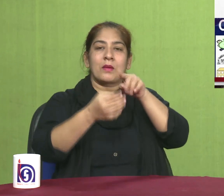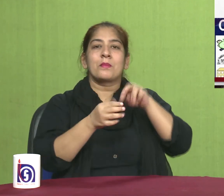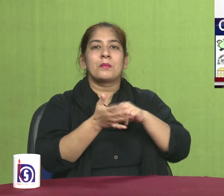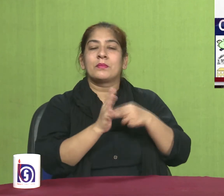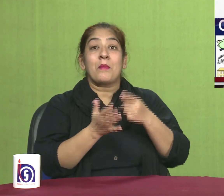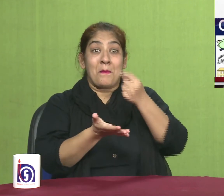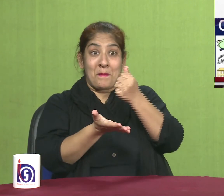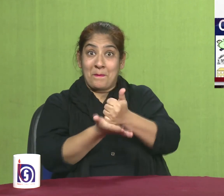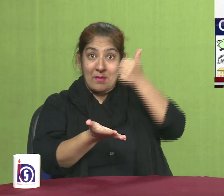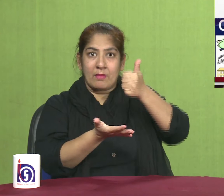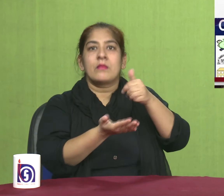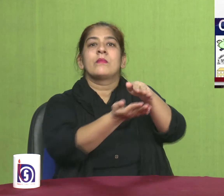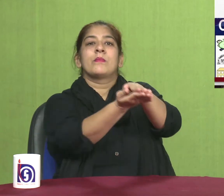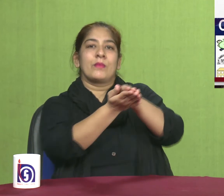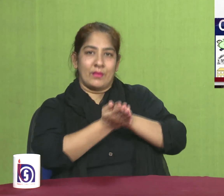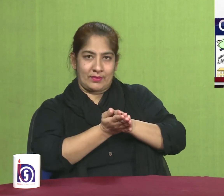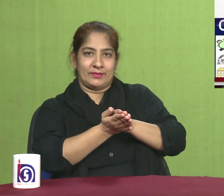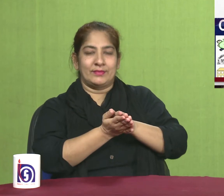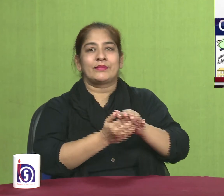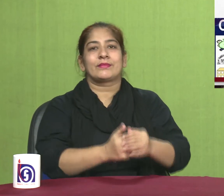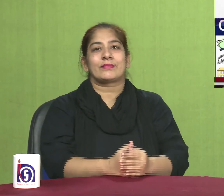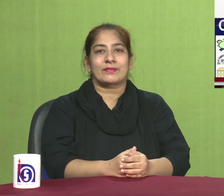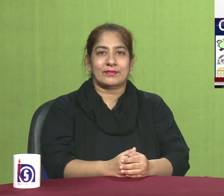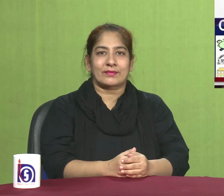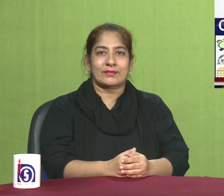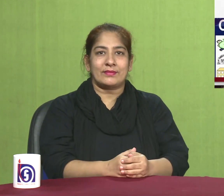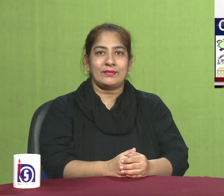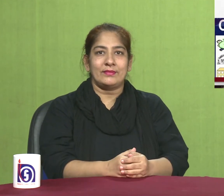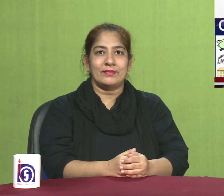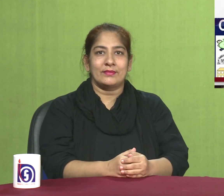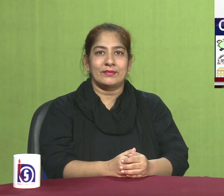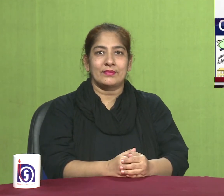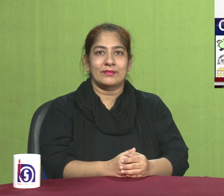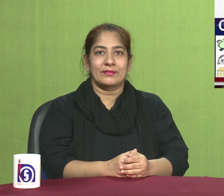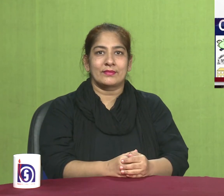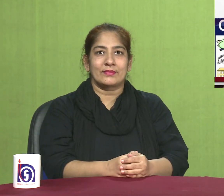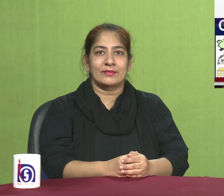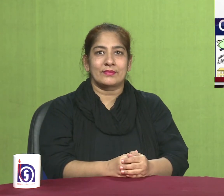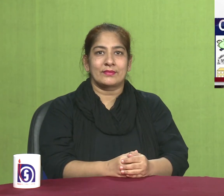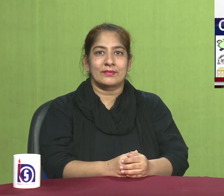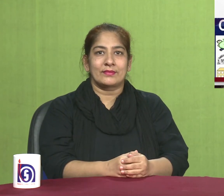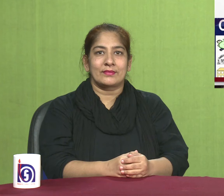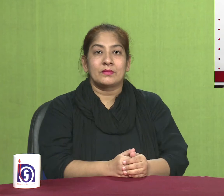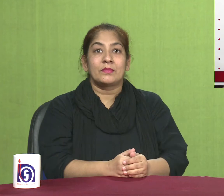The fourth point is borrowing from commercial banks.